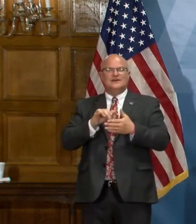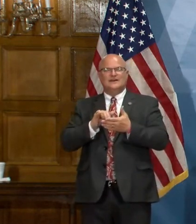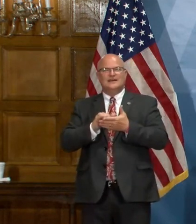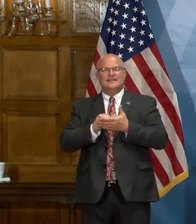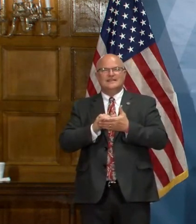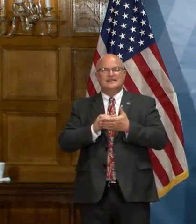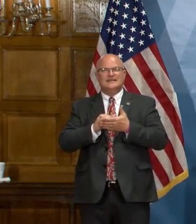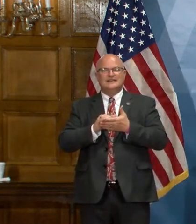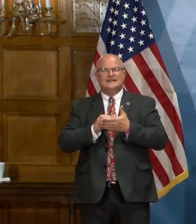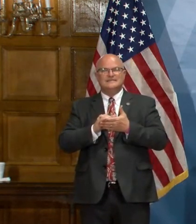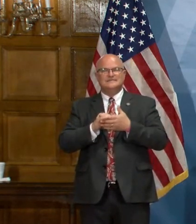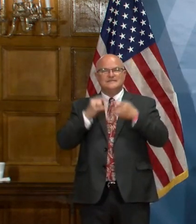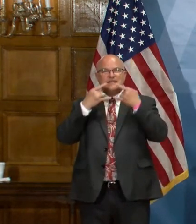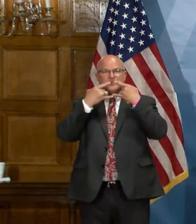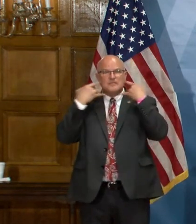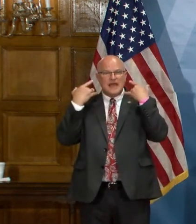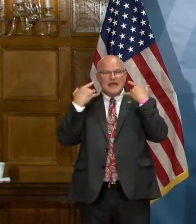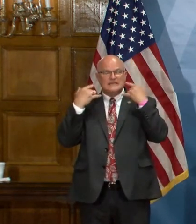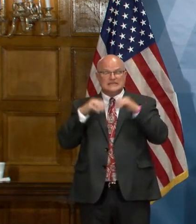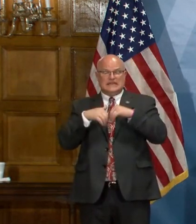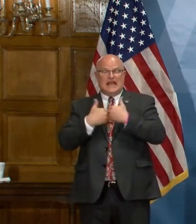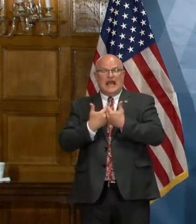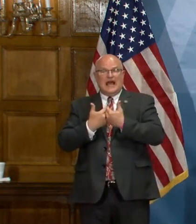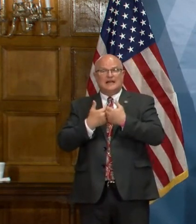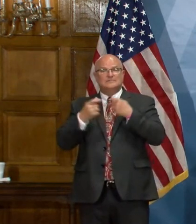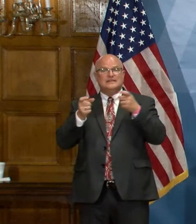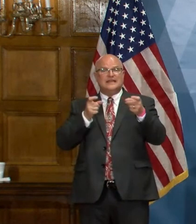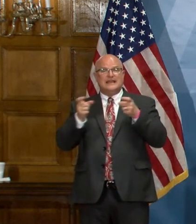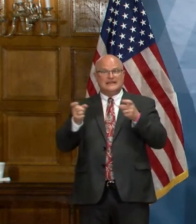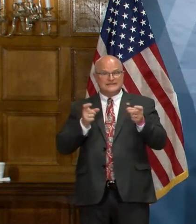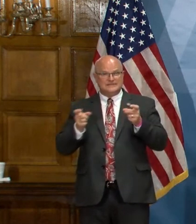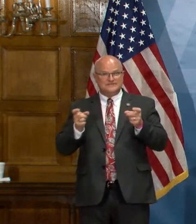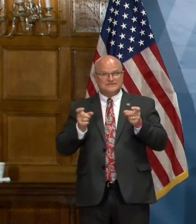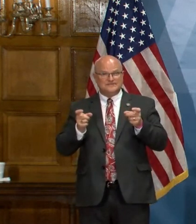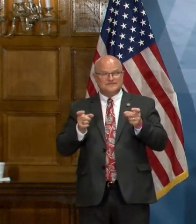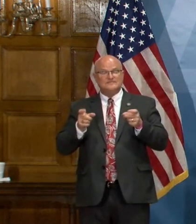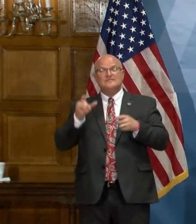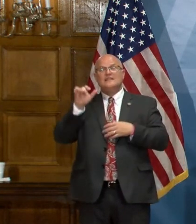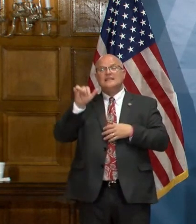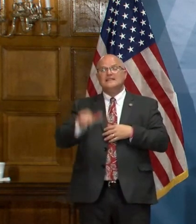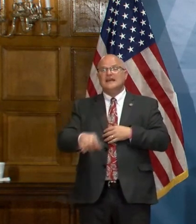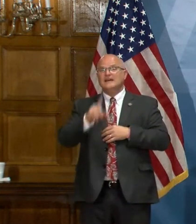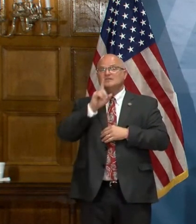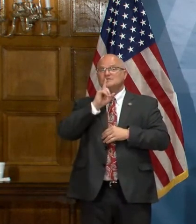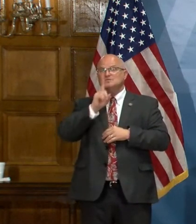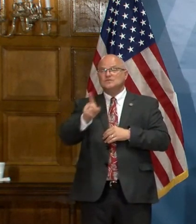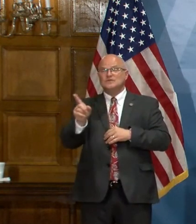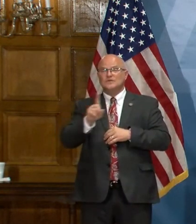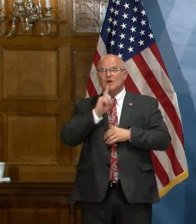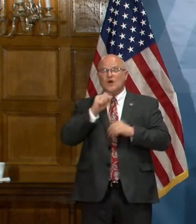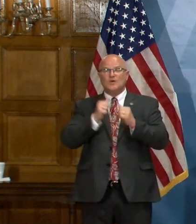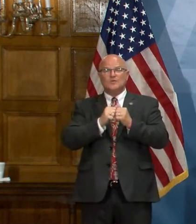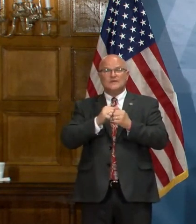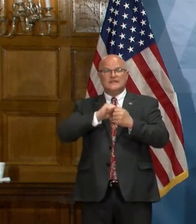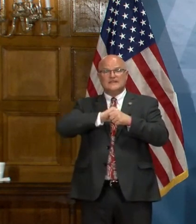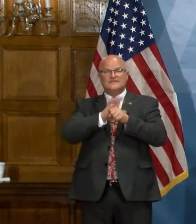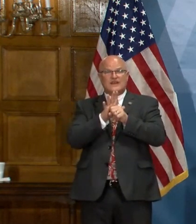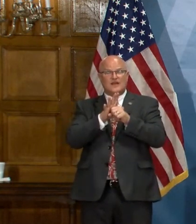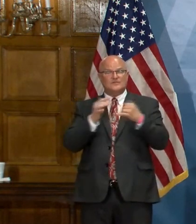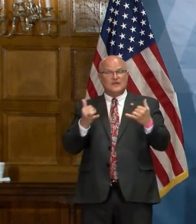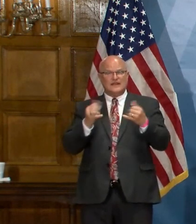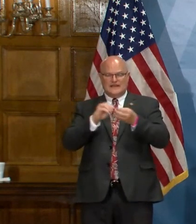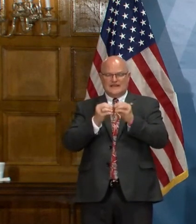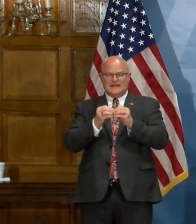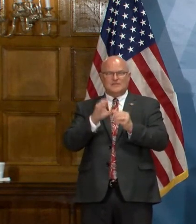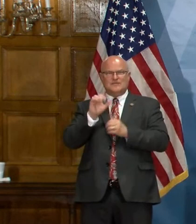the mask and how that should be handled. And that is really where we are with the virus today, with a low